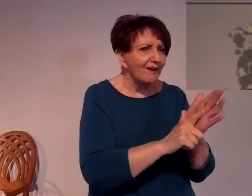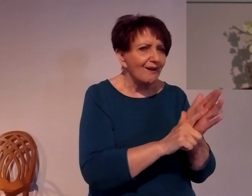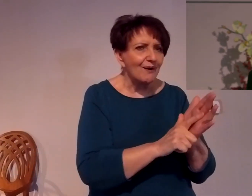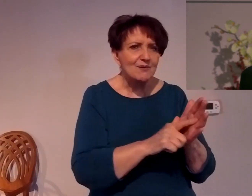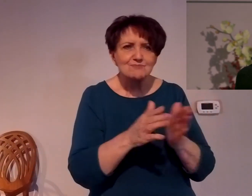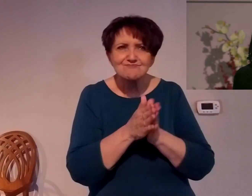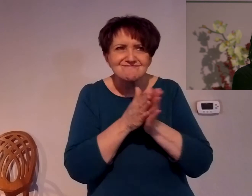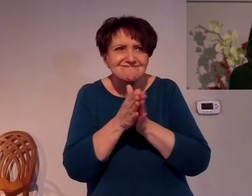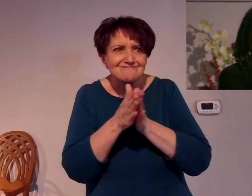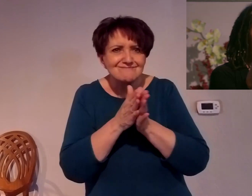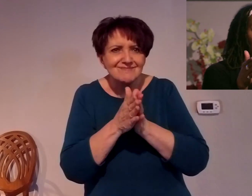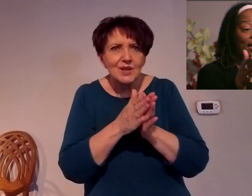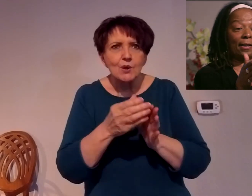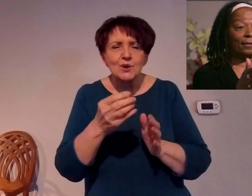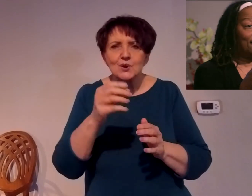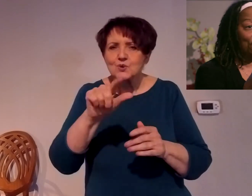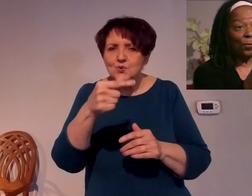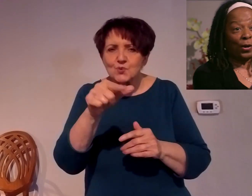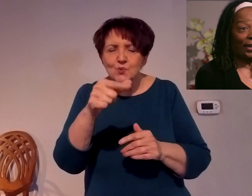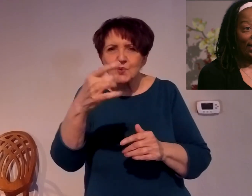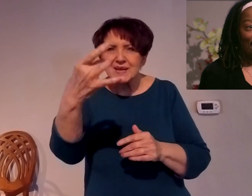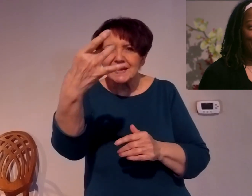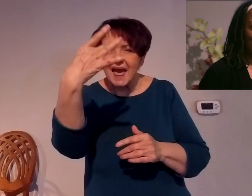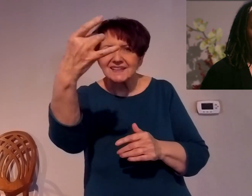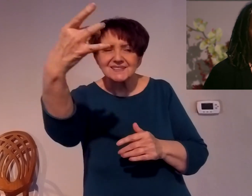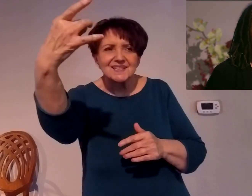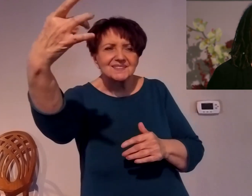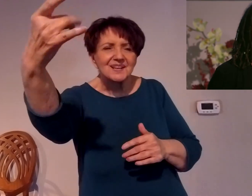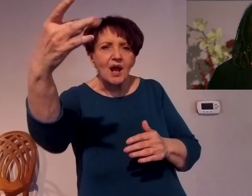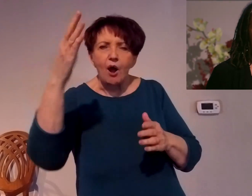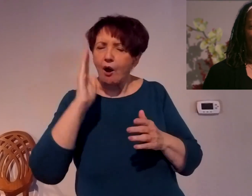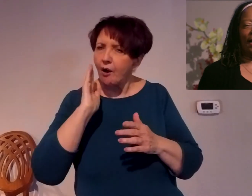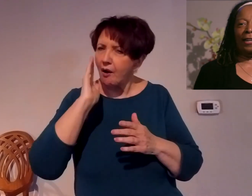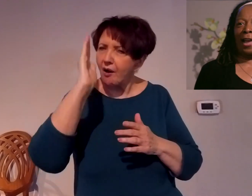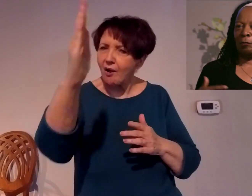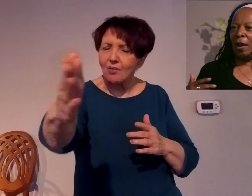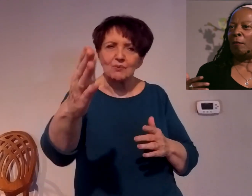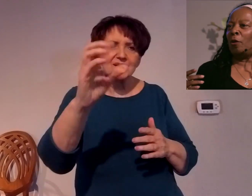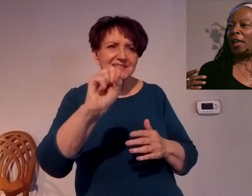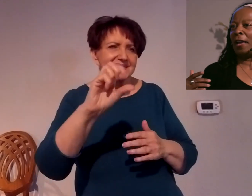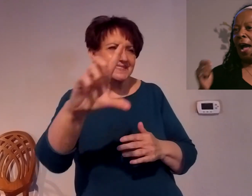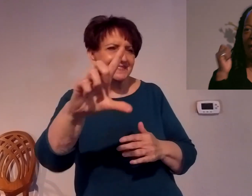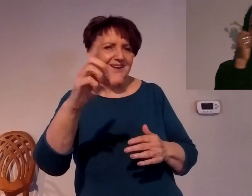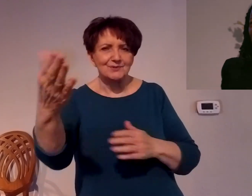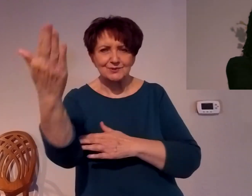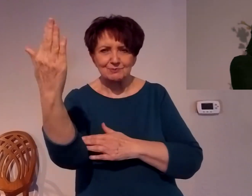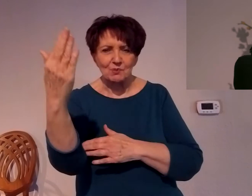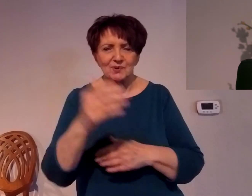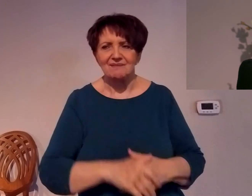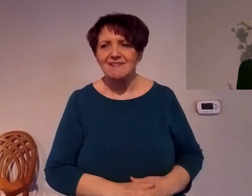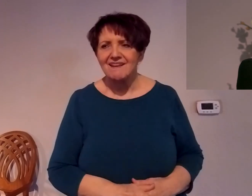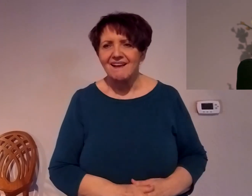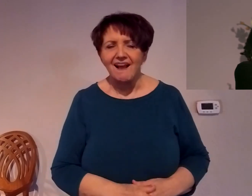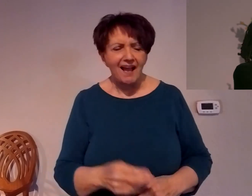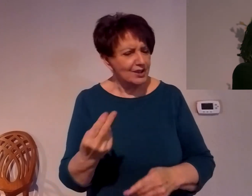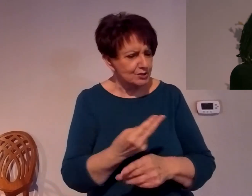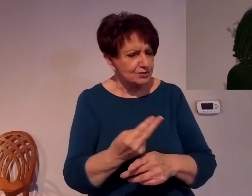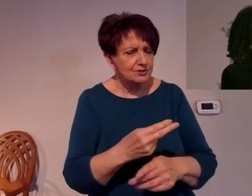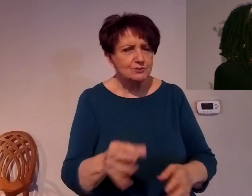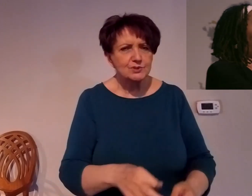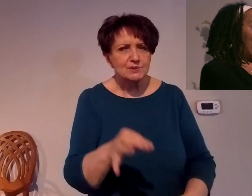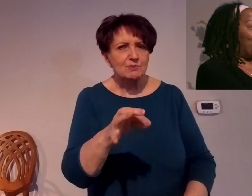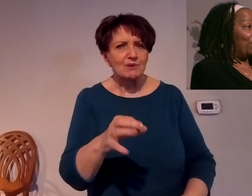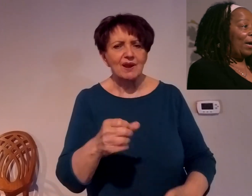green lights all the way to CSLDallas this morning, right? And we're like, I can use spirit. I